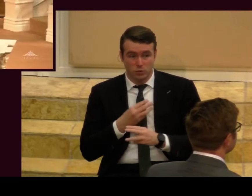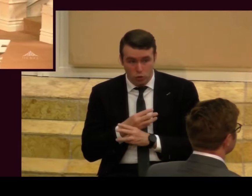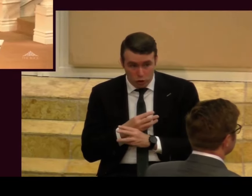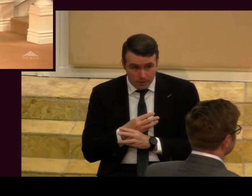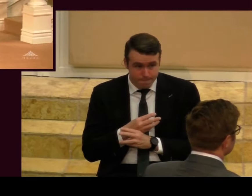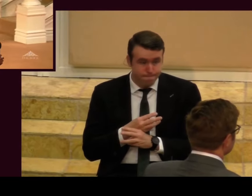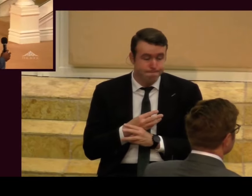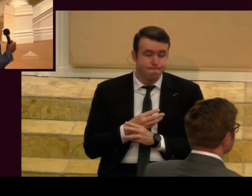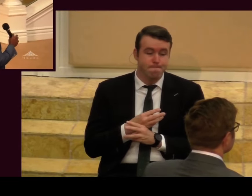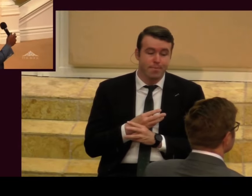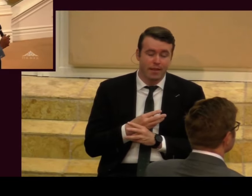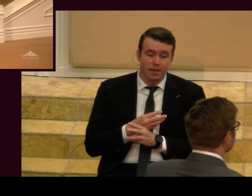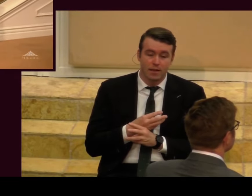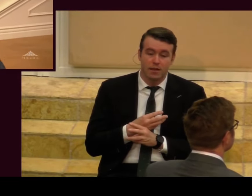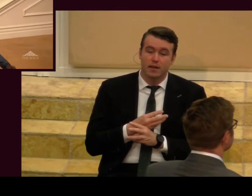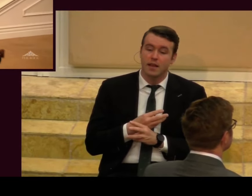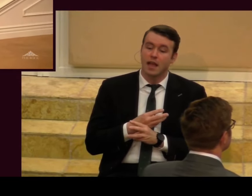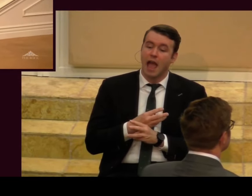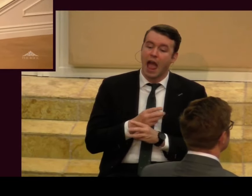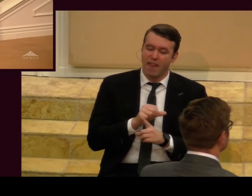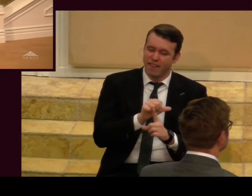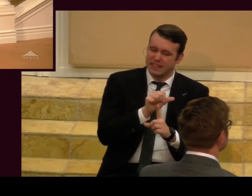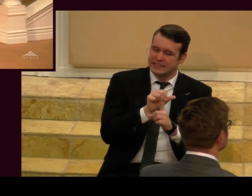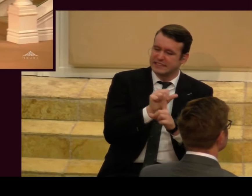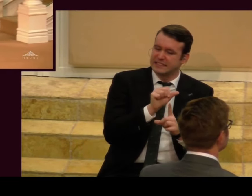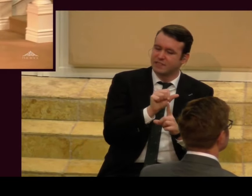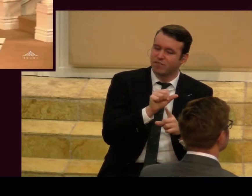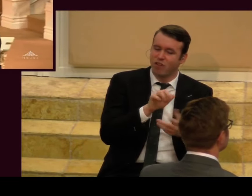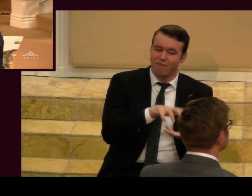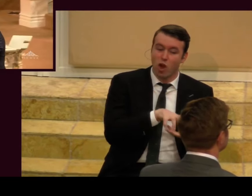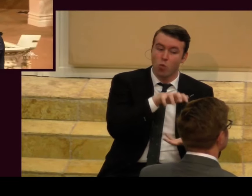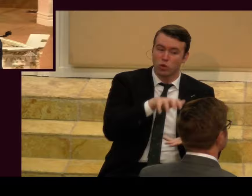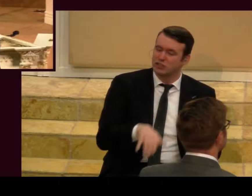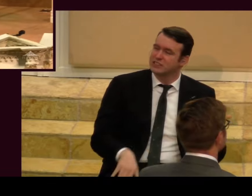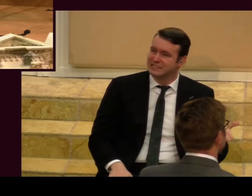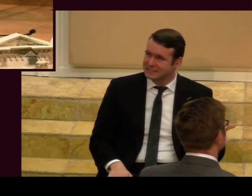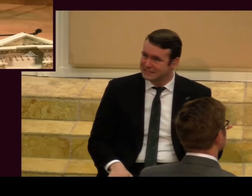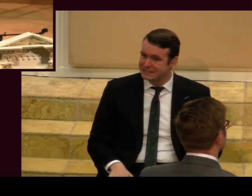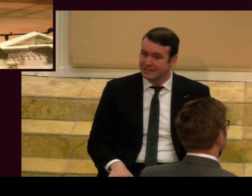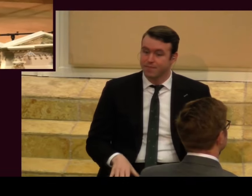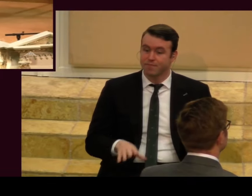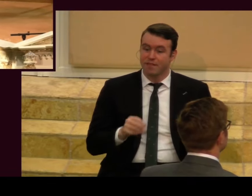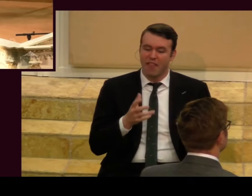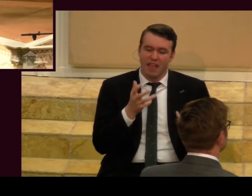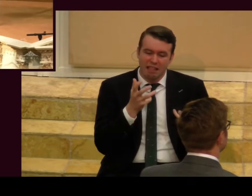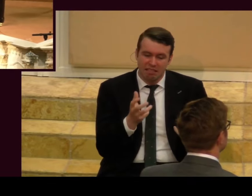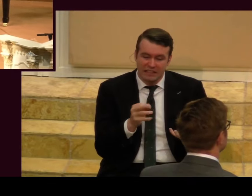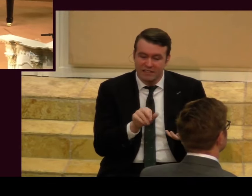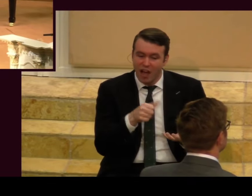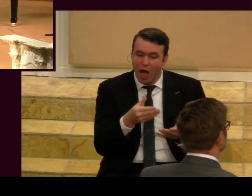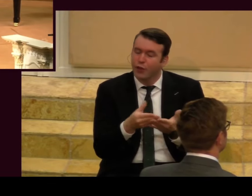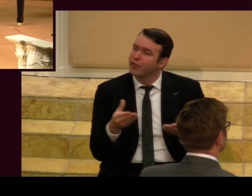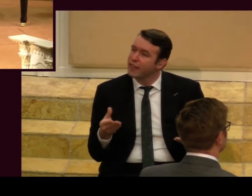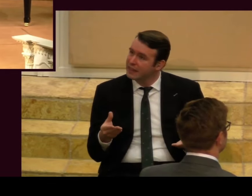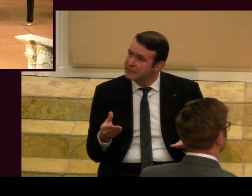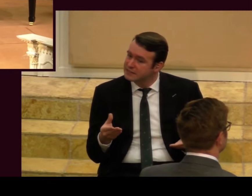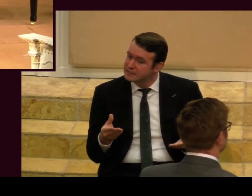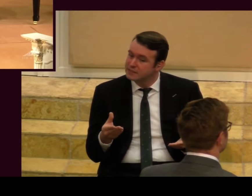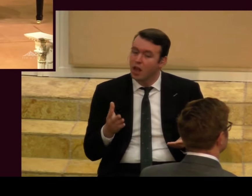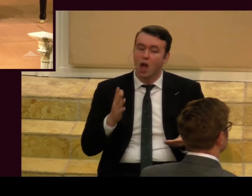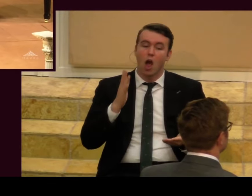world, he said, and the deceitfulness of riches and the lust of other